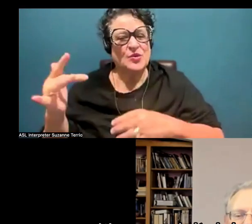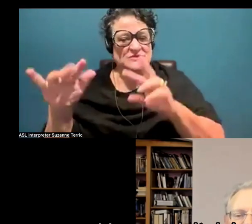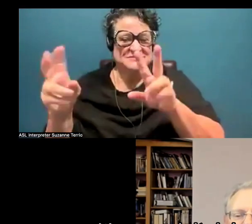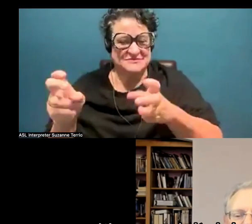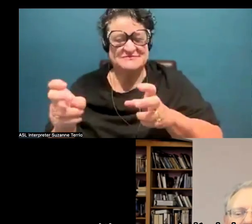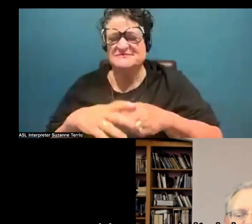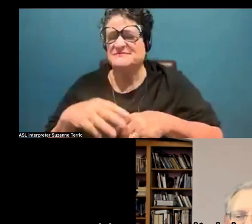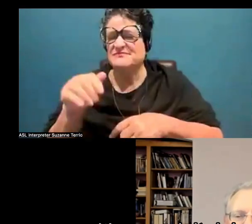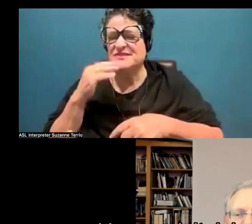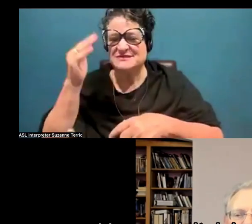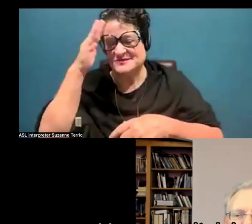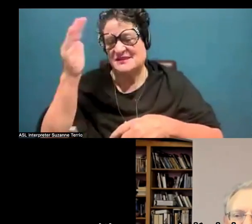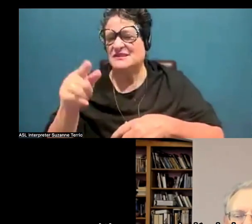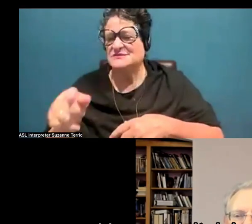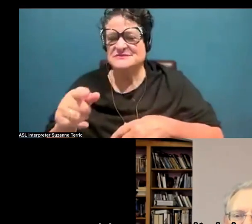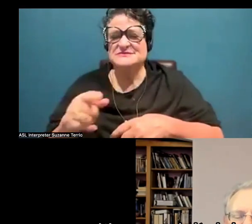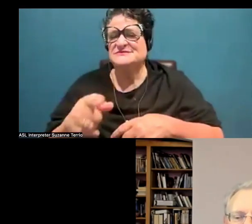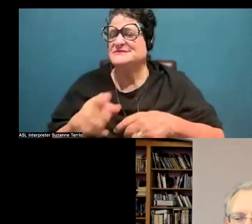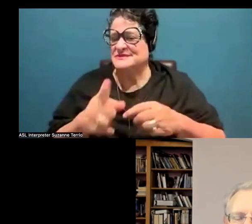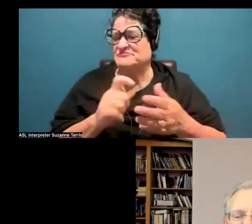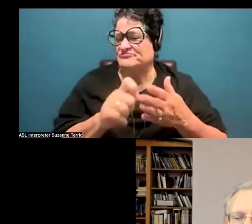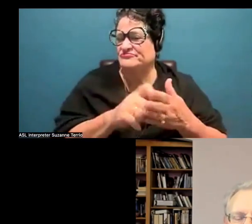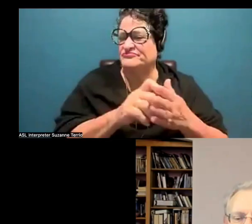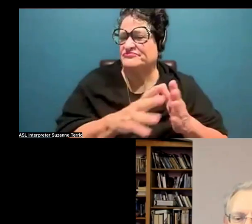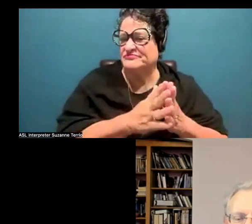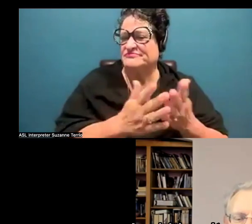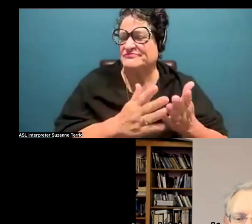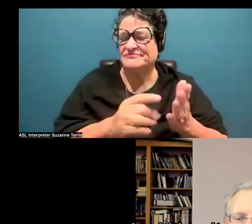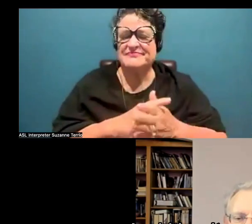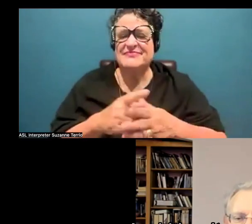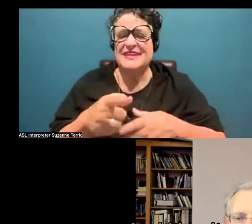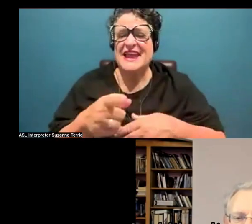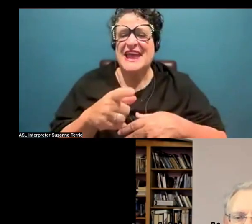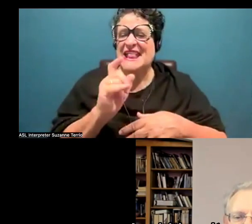first in a duology of adult epic fantasy books. And